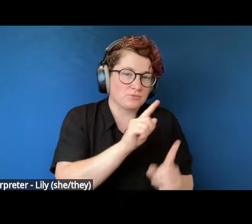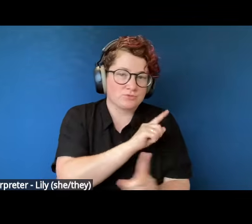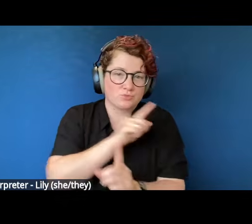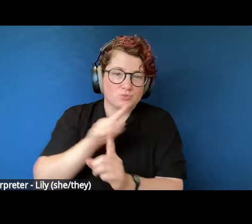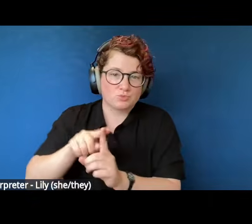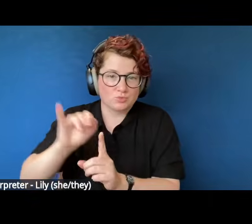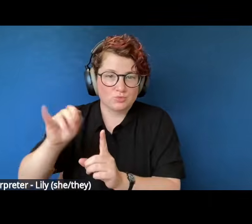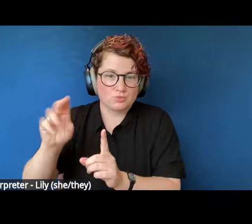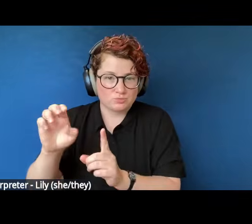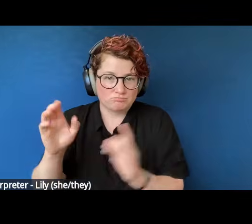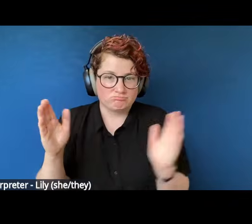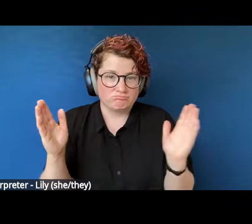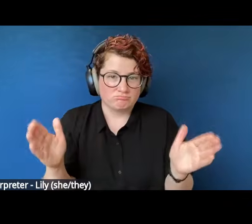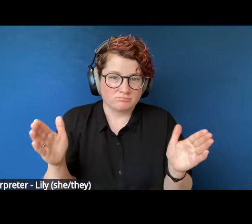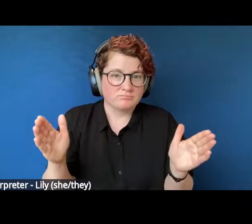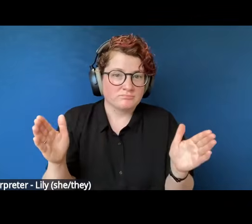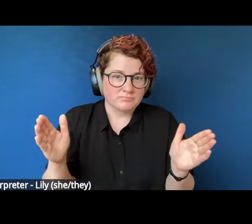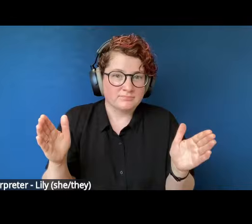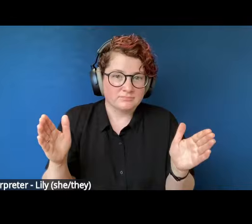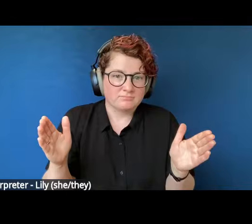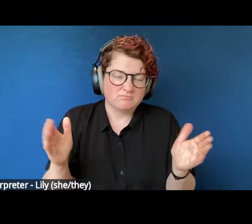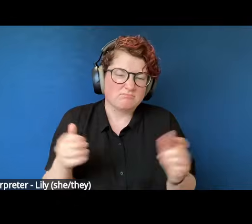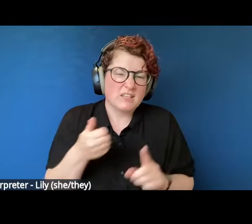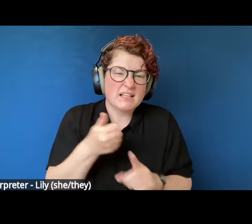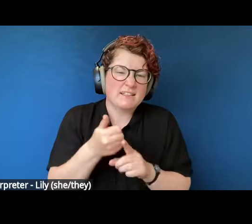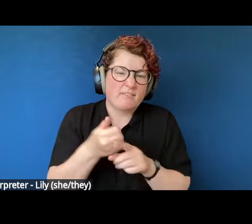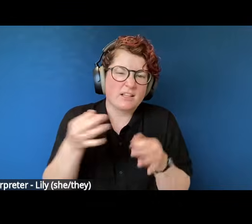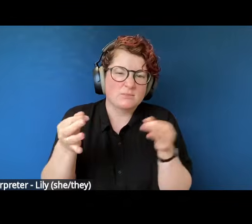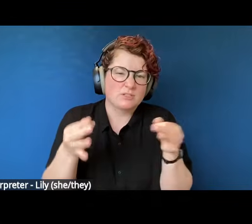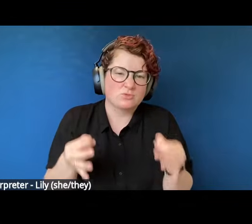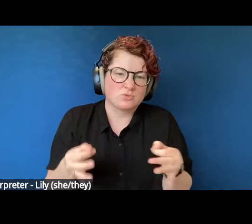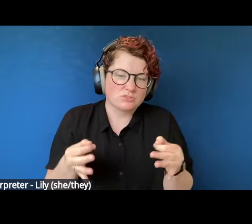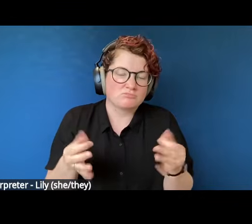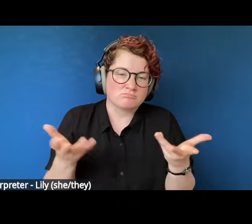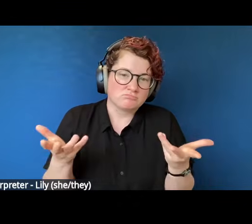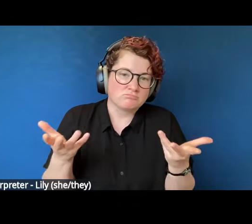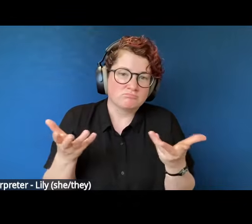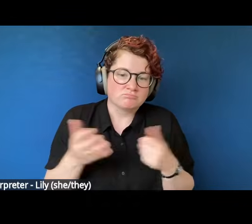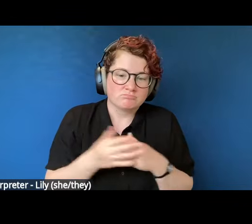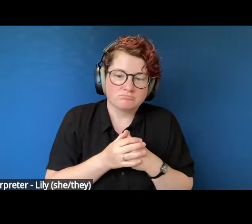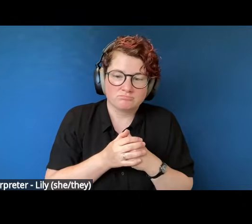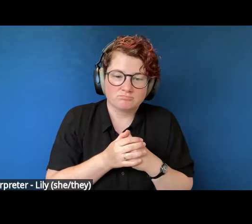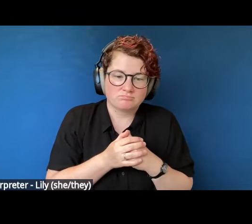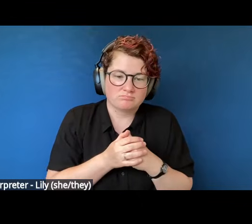In this fairly self-explanatory, the dates and time of it.